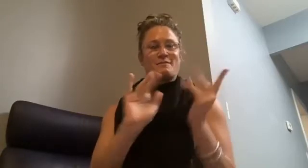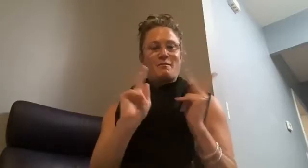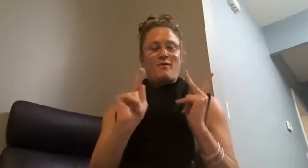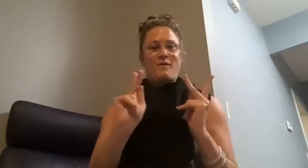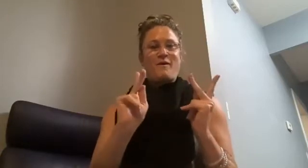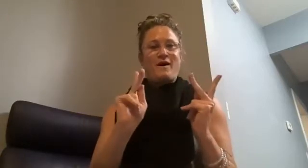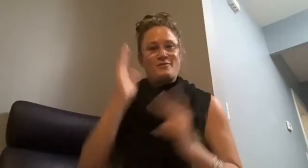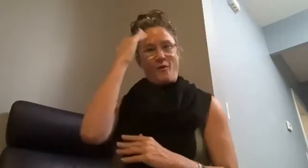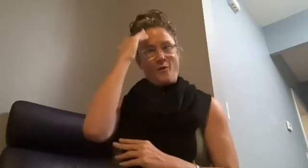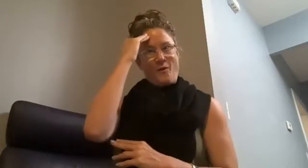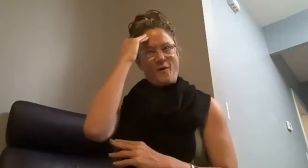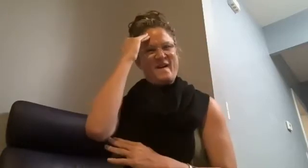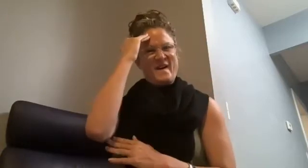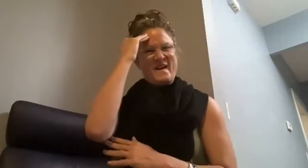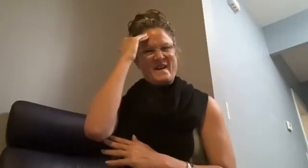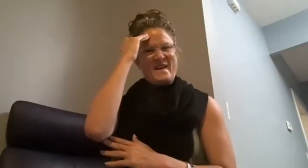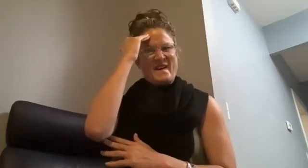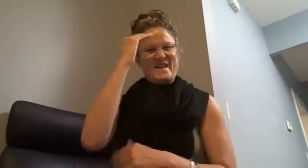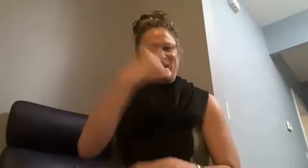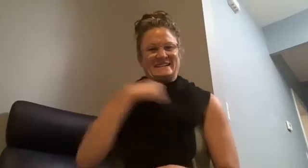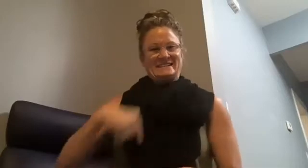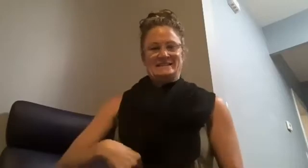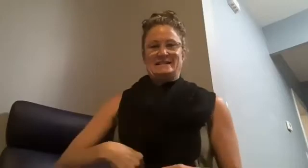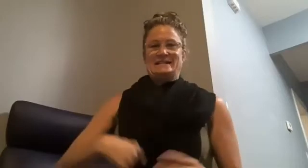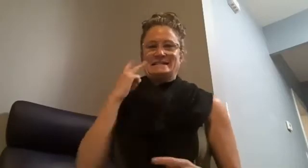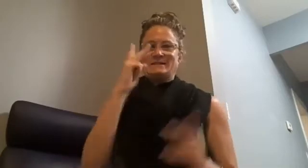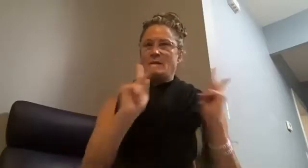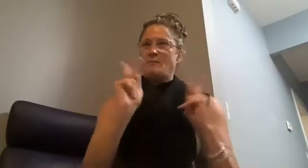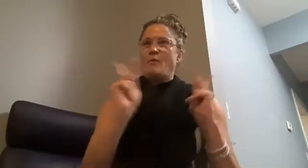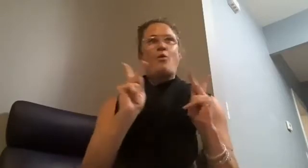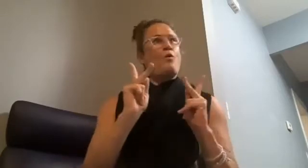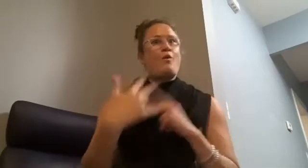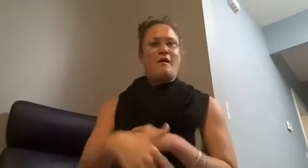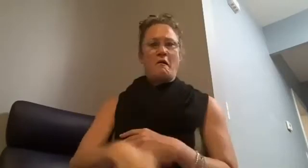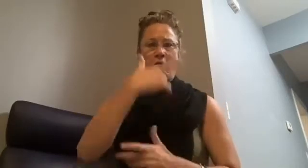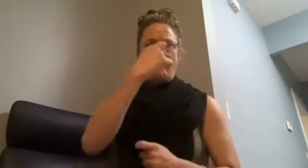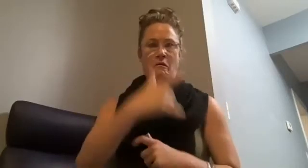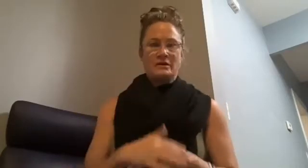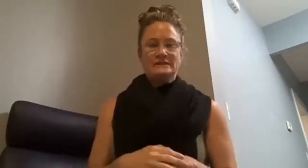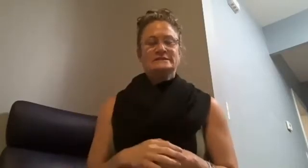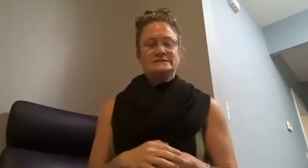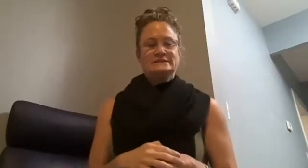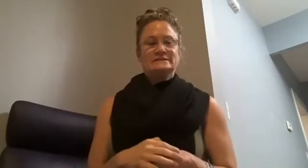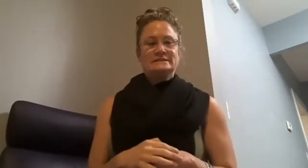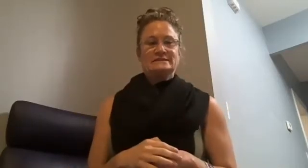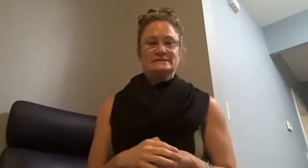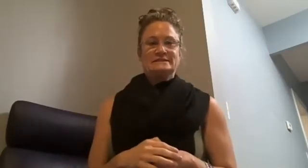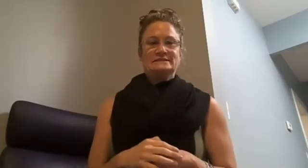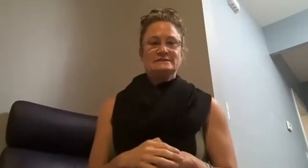know in Tokyo and see other people. So that's been really interesting. The